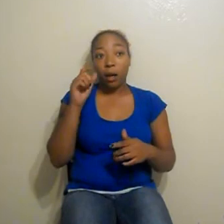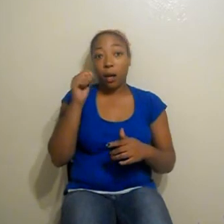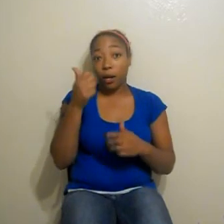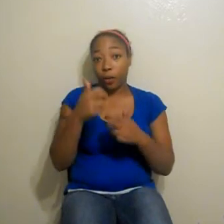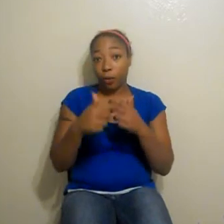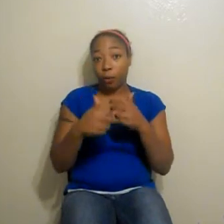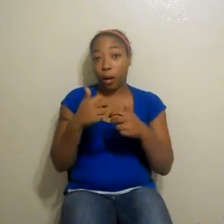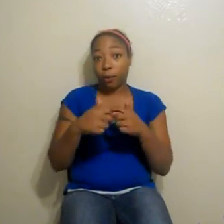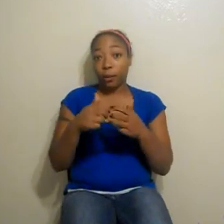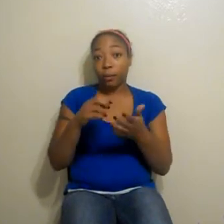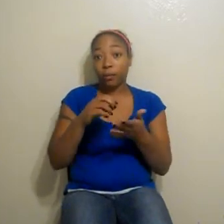Another problem